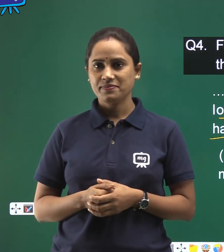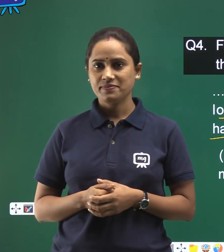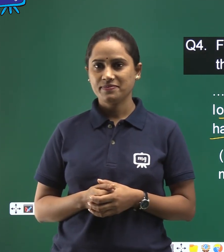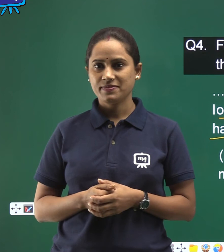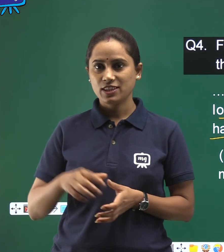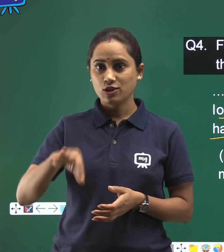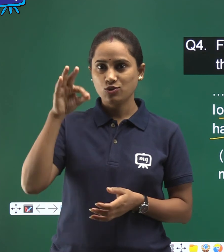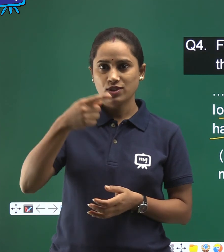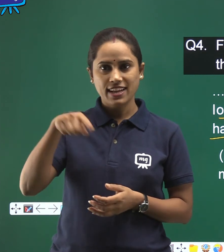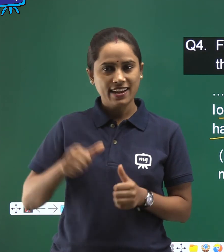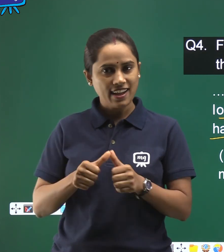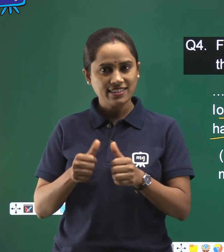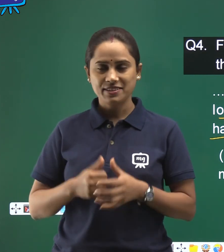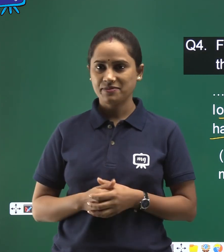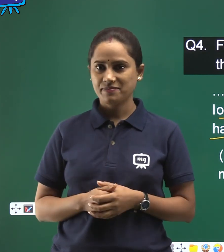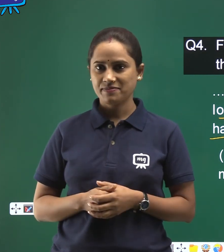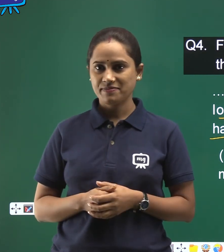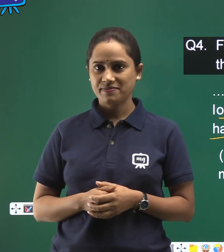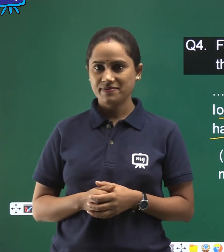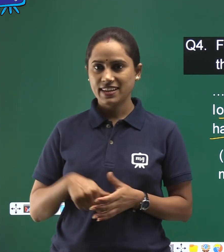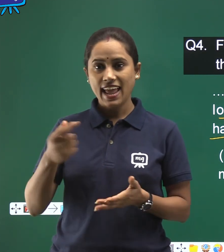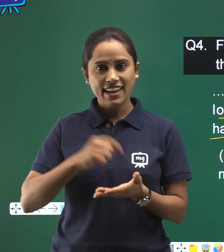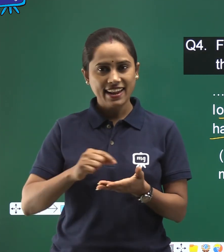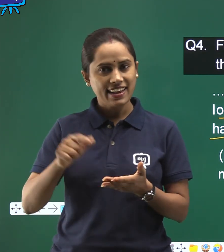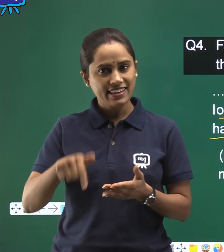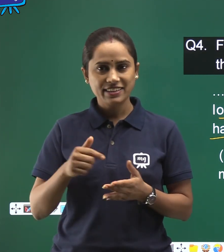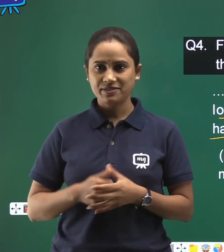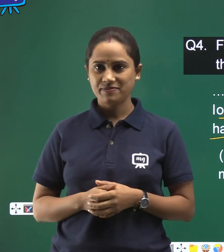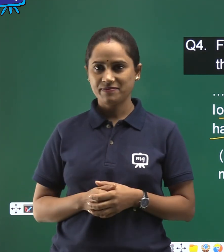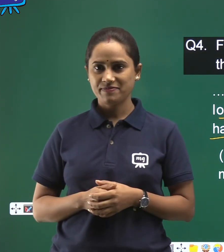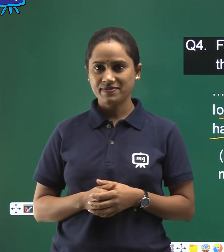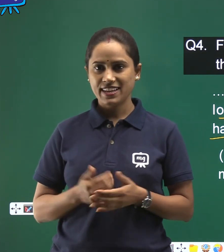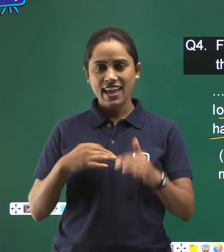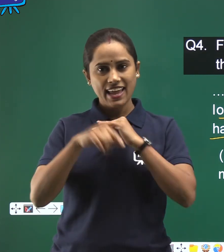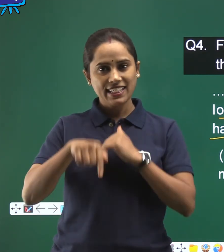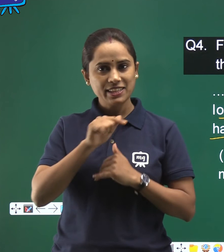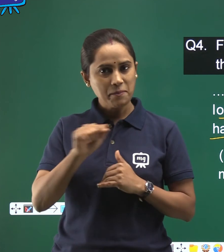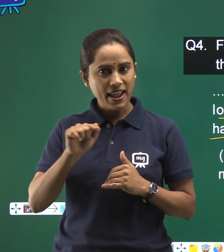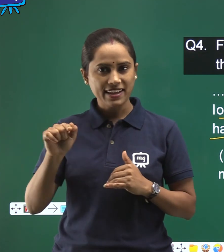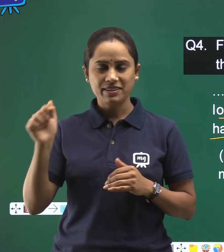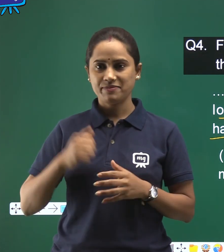Choose the correct answer and write it in this blank.